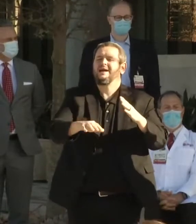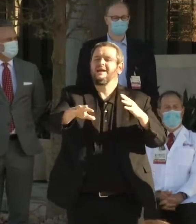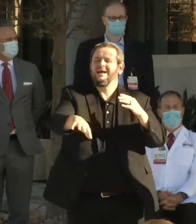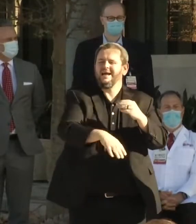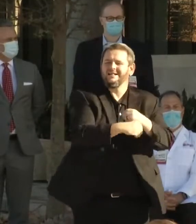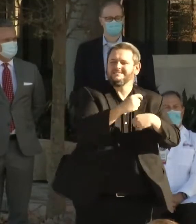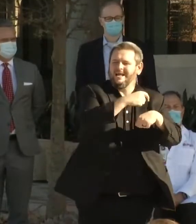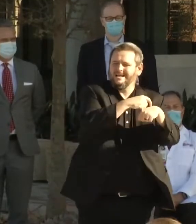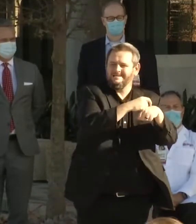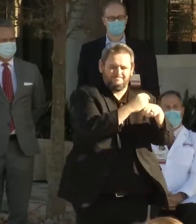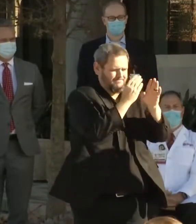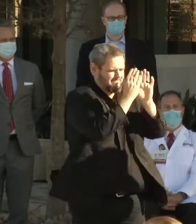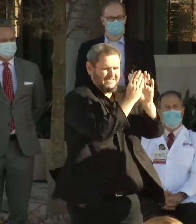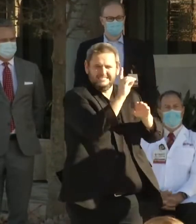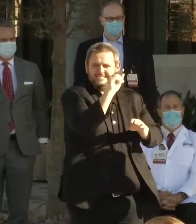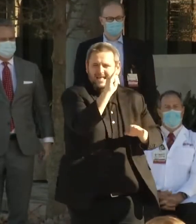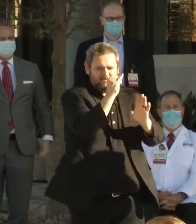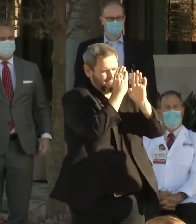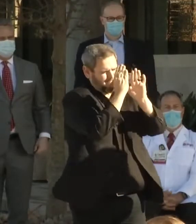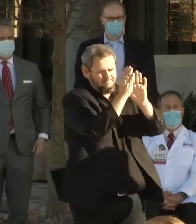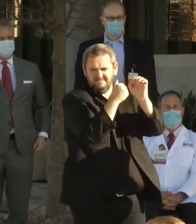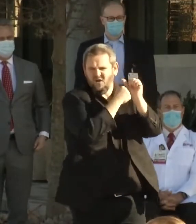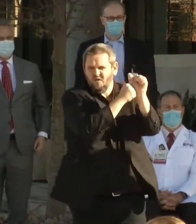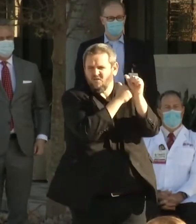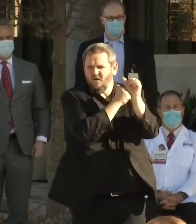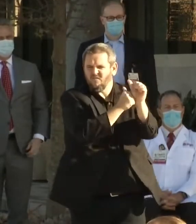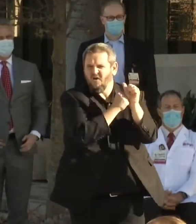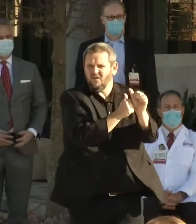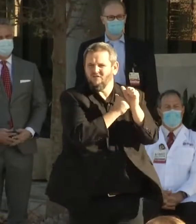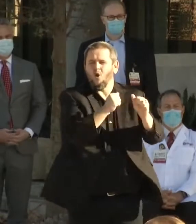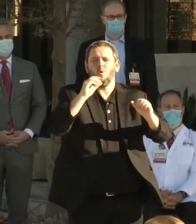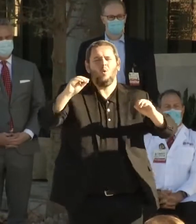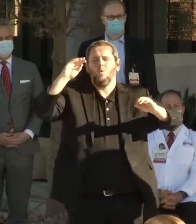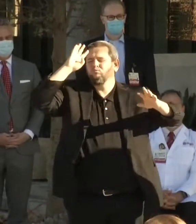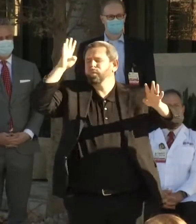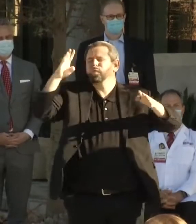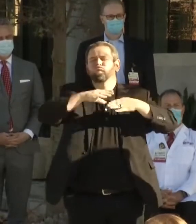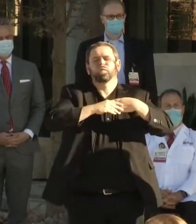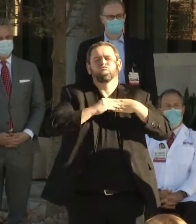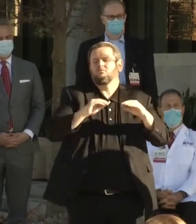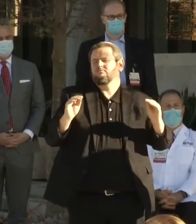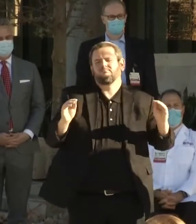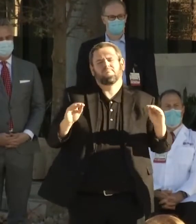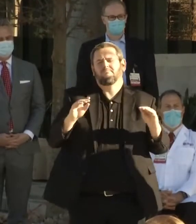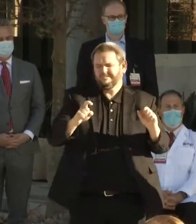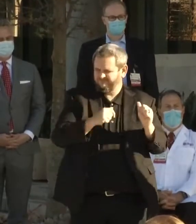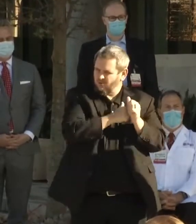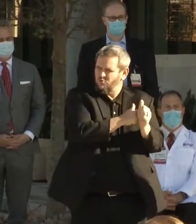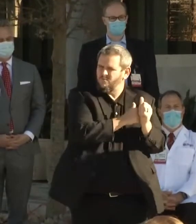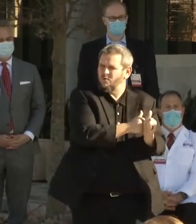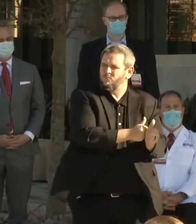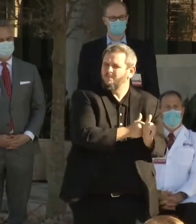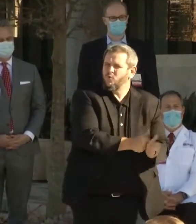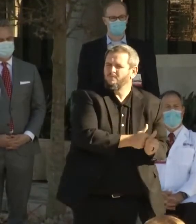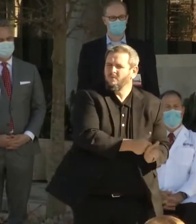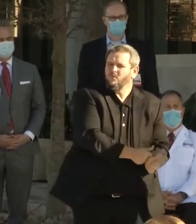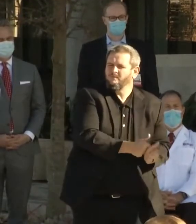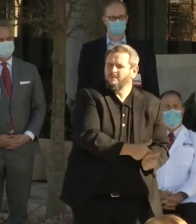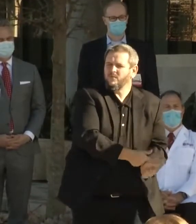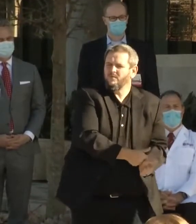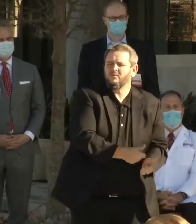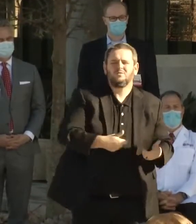and discharges. We truly do not want to be forced to choose between COVID,